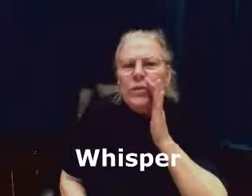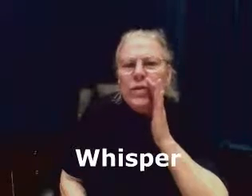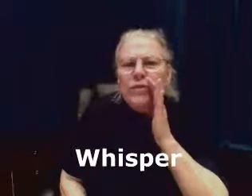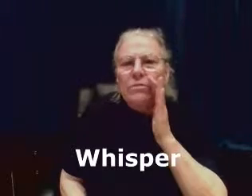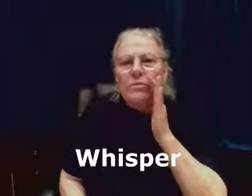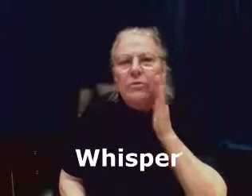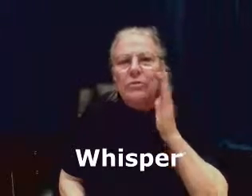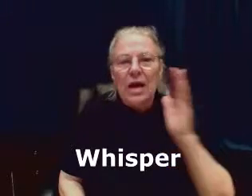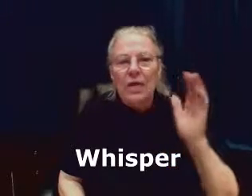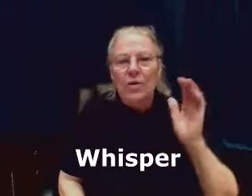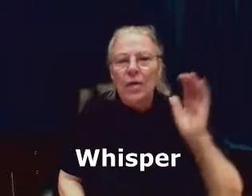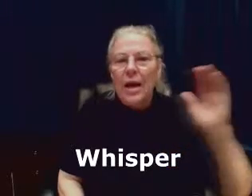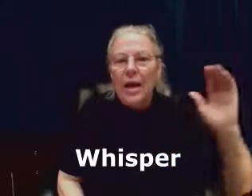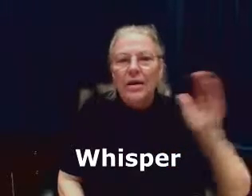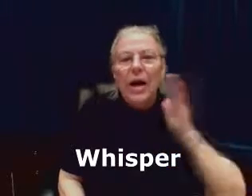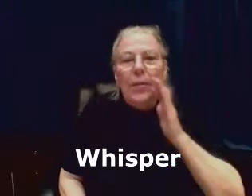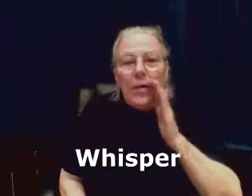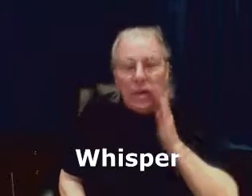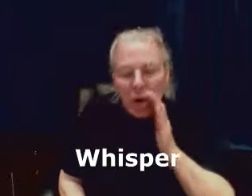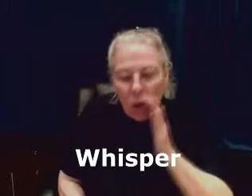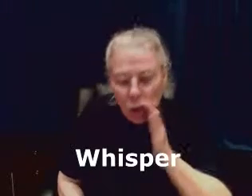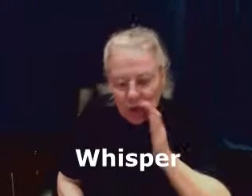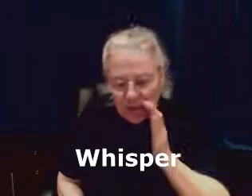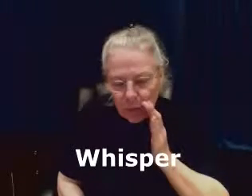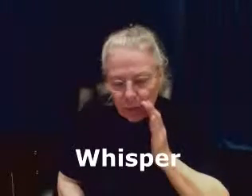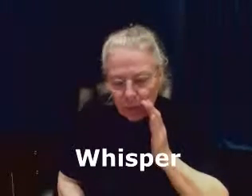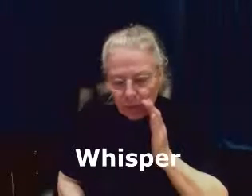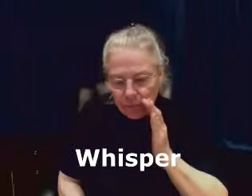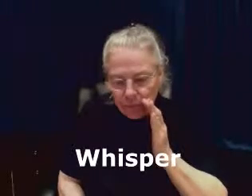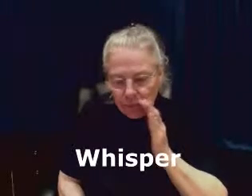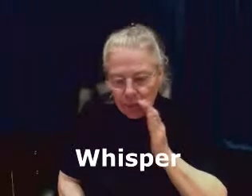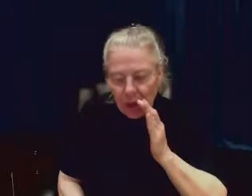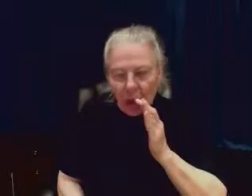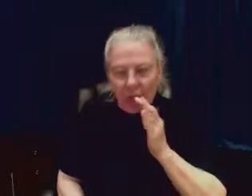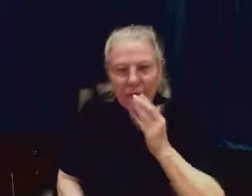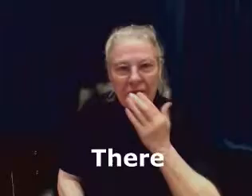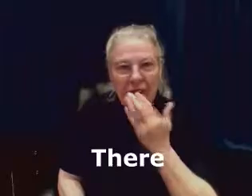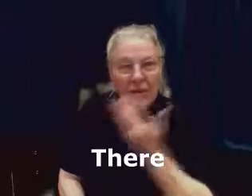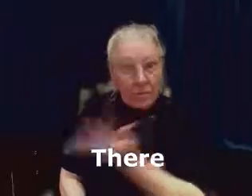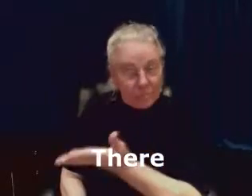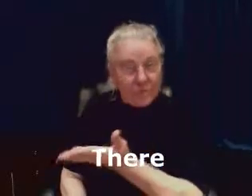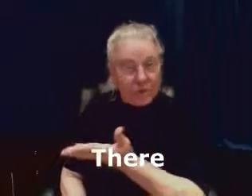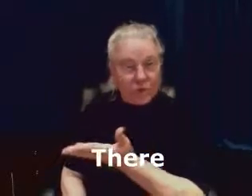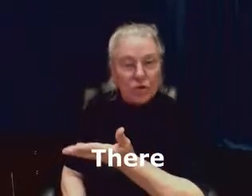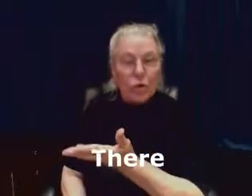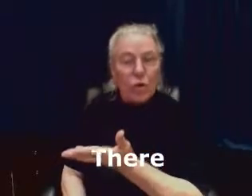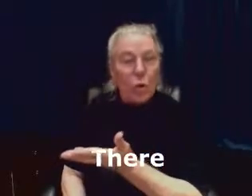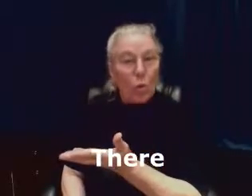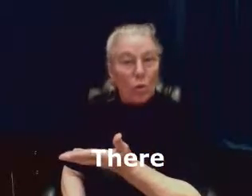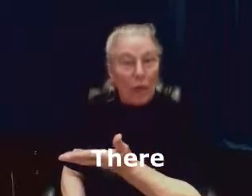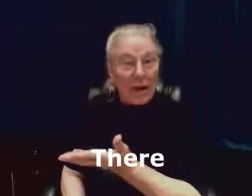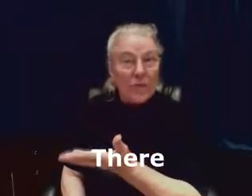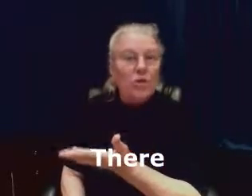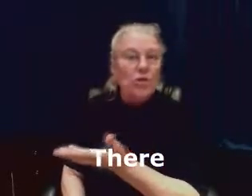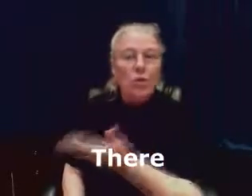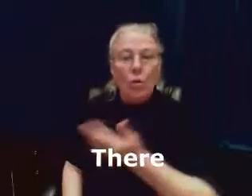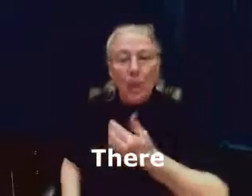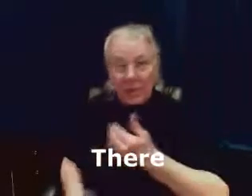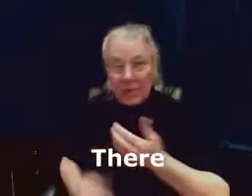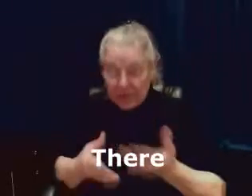it. You take your hand, cup it, whisper. There, and you're just going to open your hand to show that it's